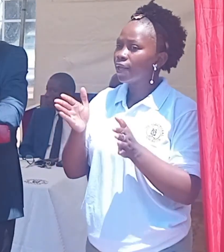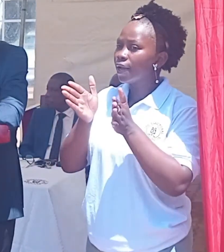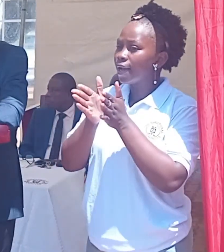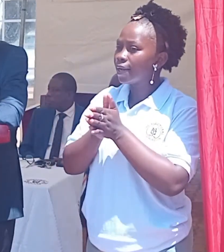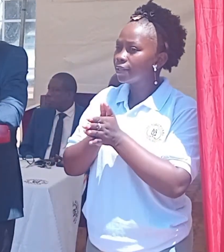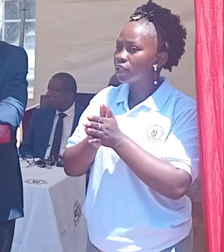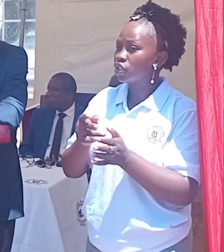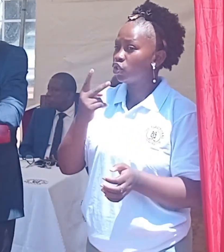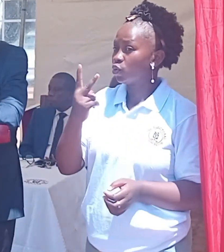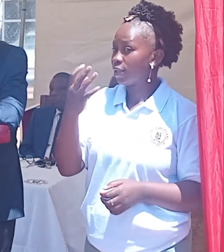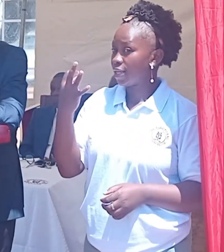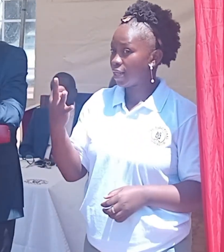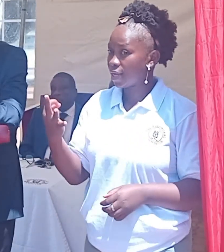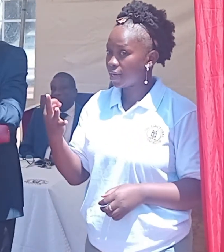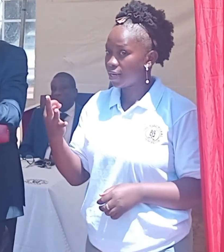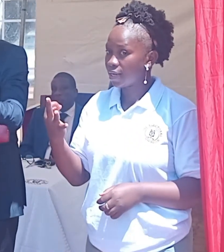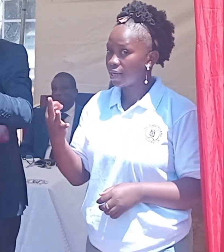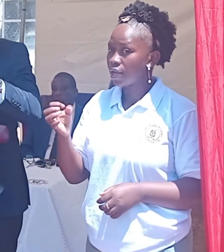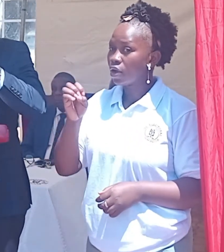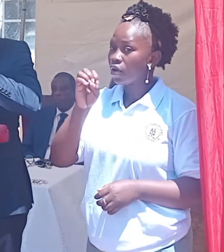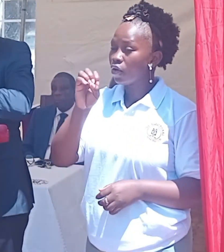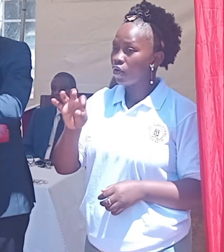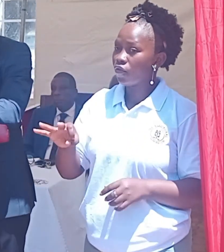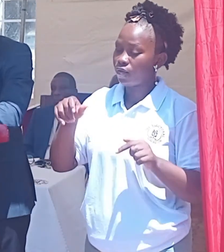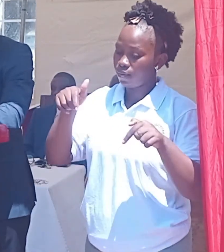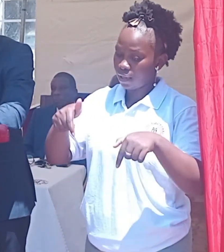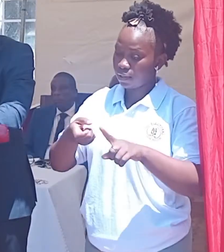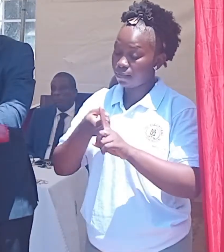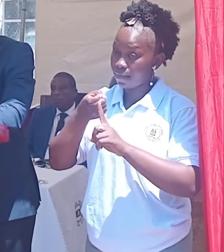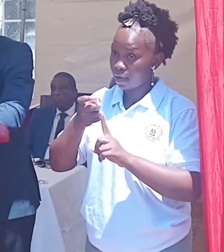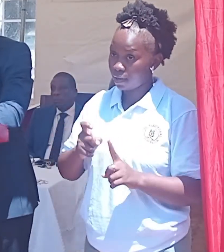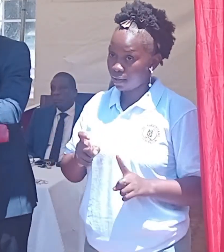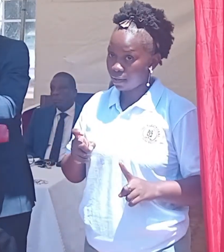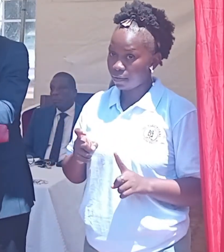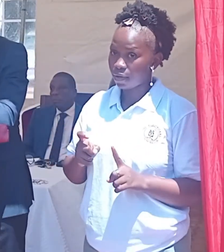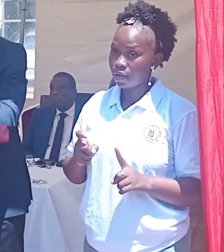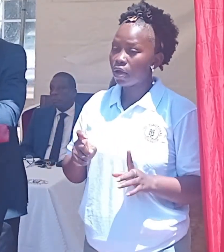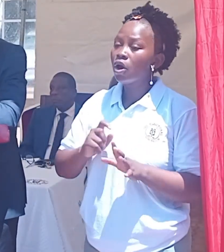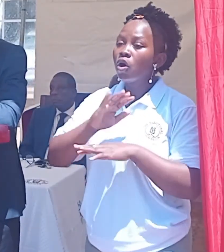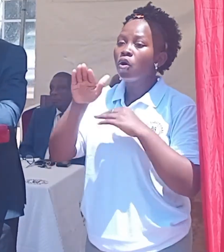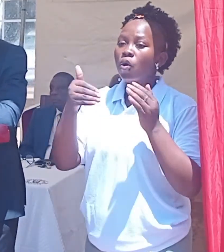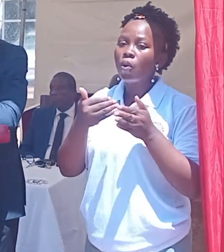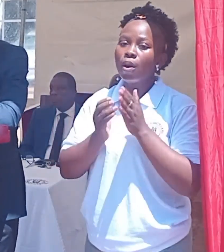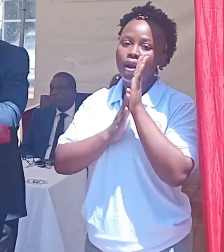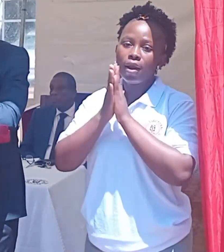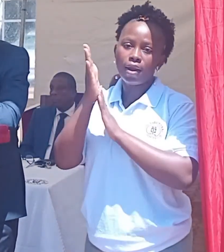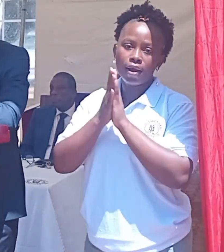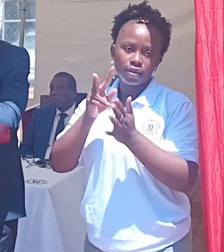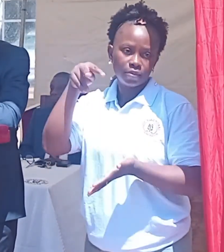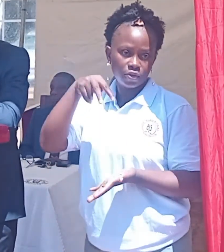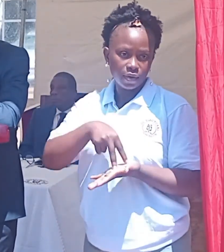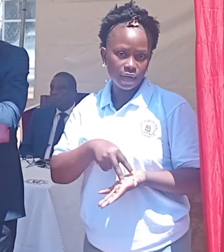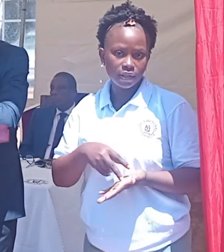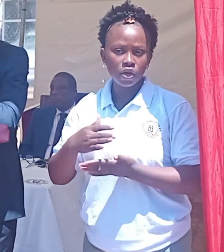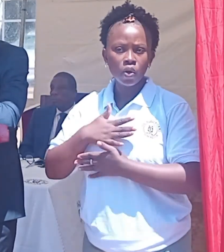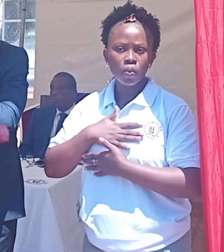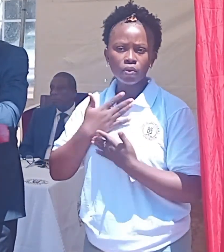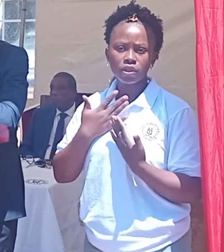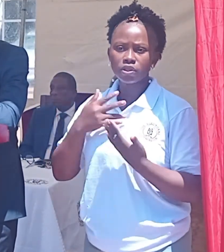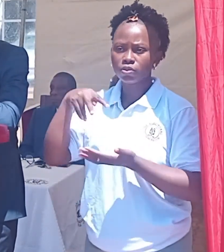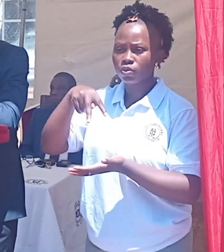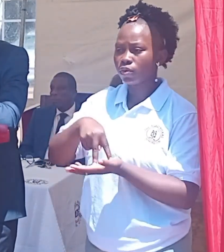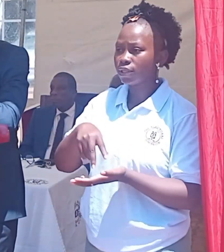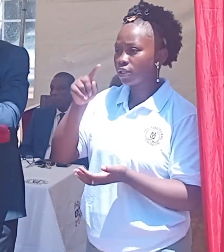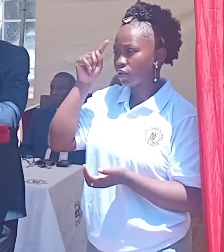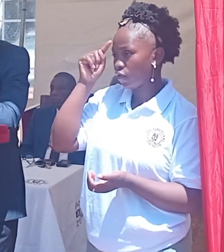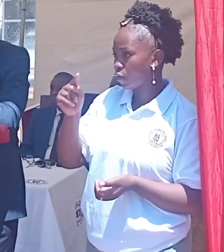and 23rd of this month, all aspirants wishing to contest